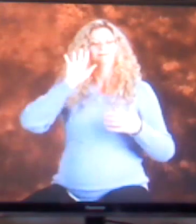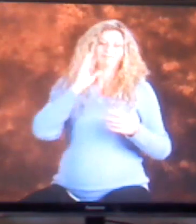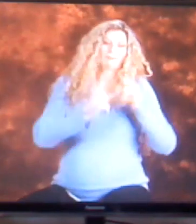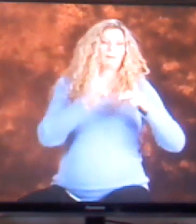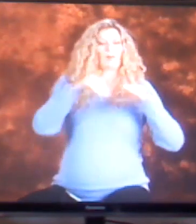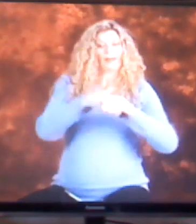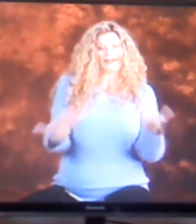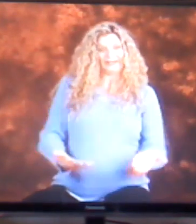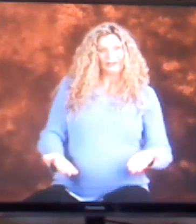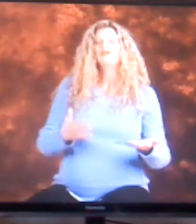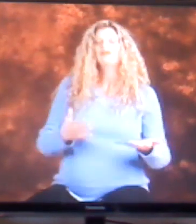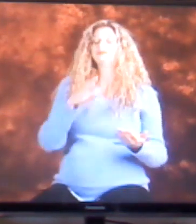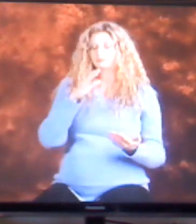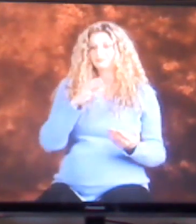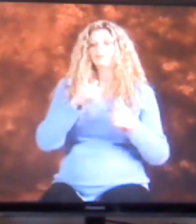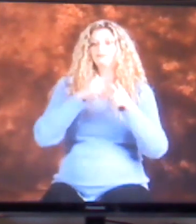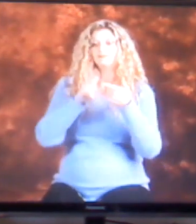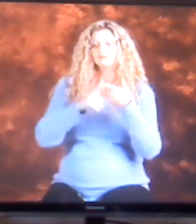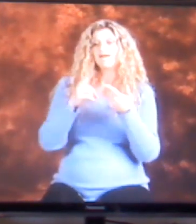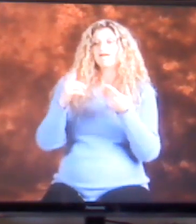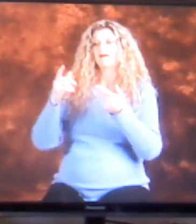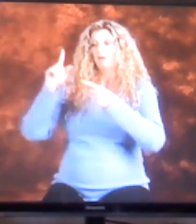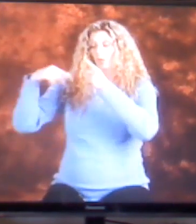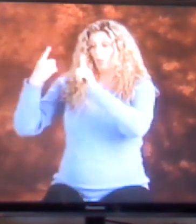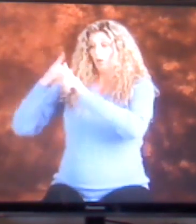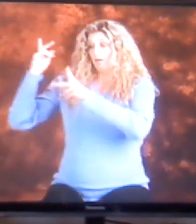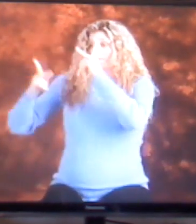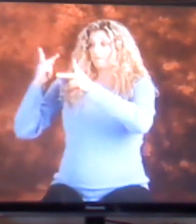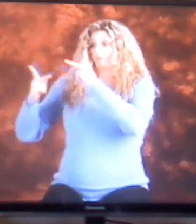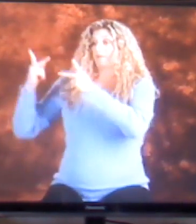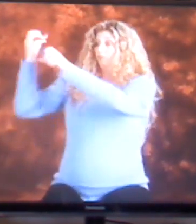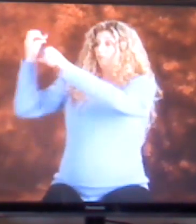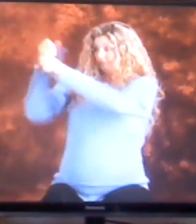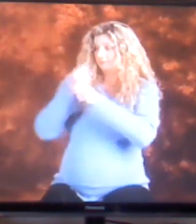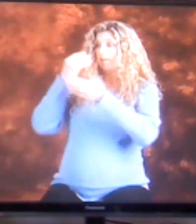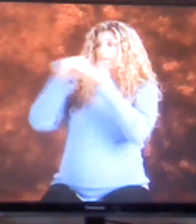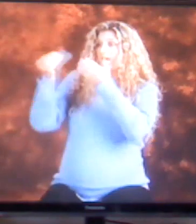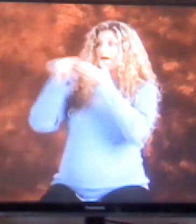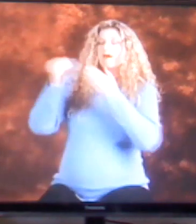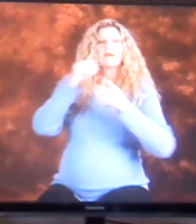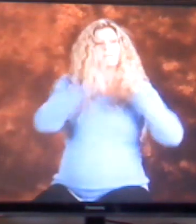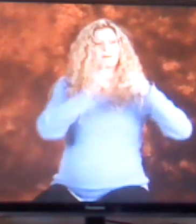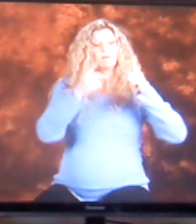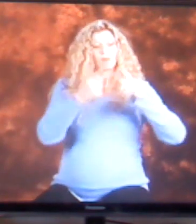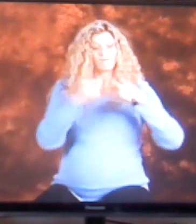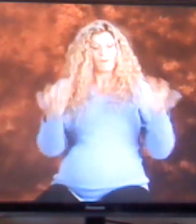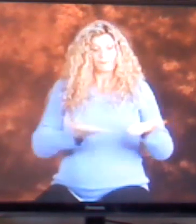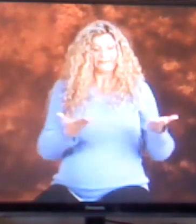what's going to be popular and really hope that people will be influenced here in America by their fashion.